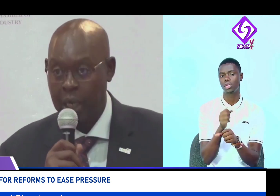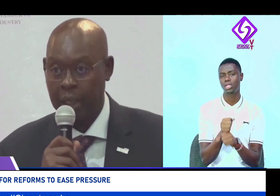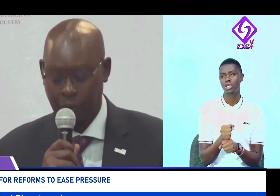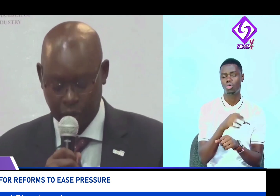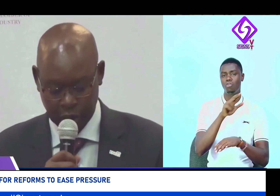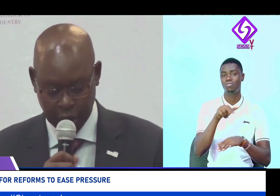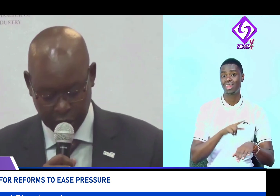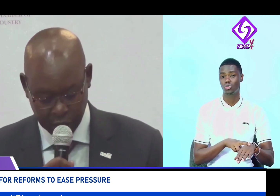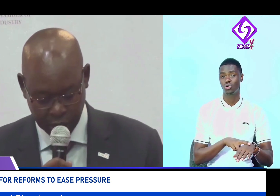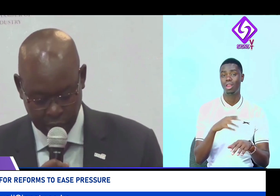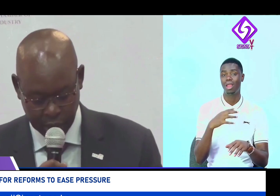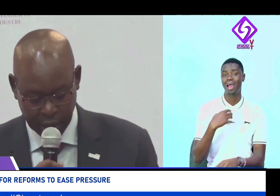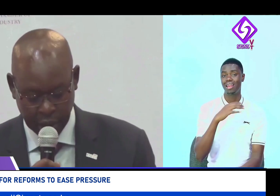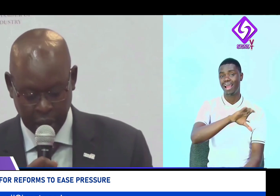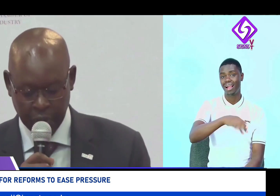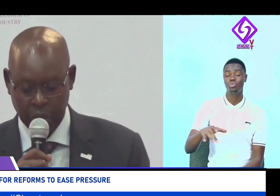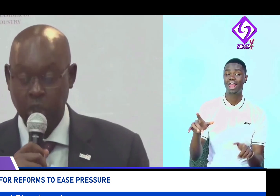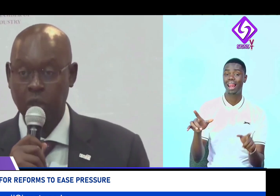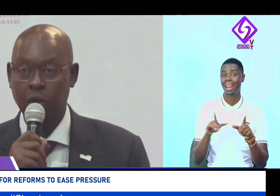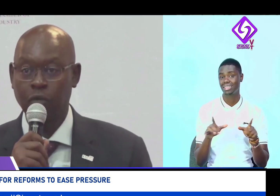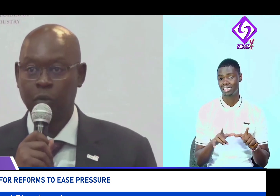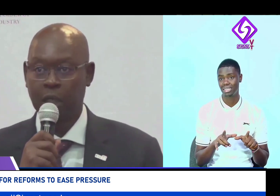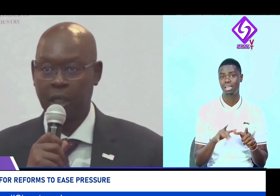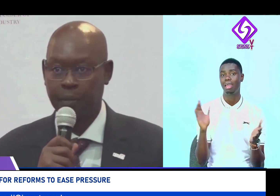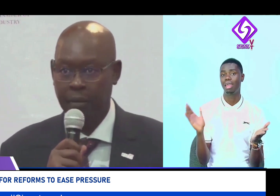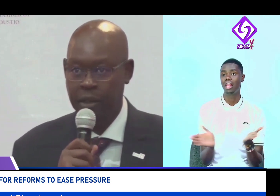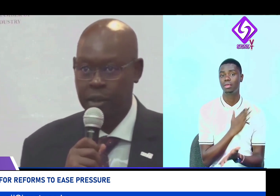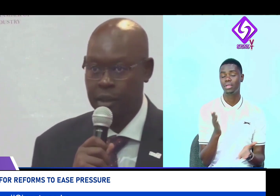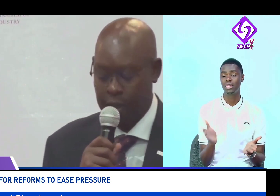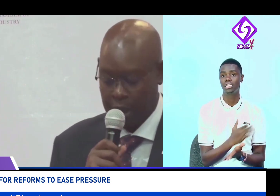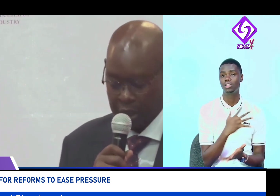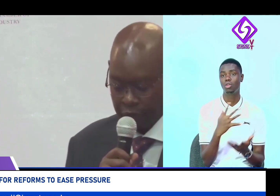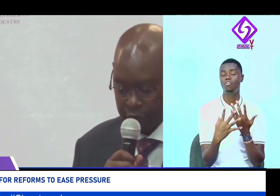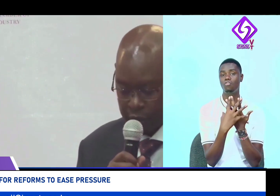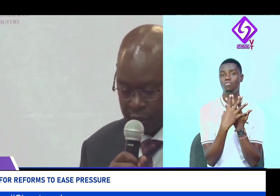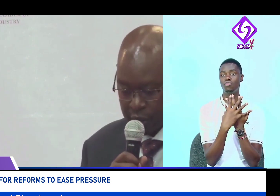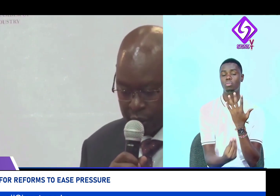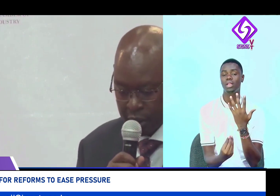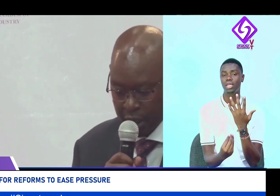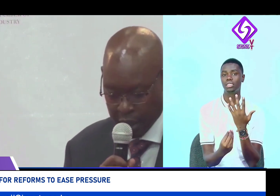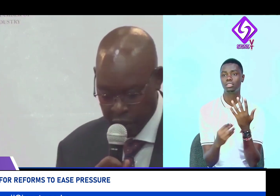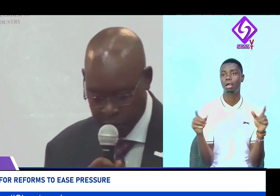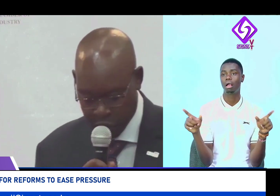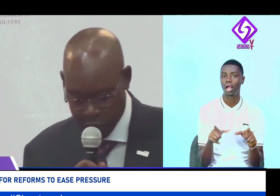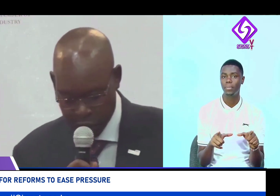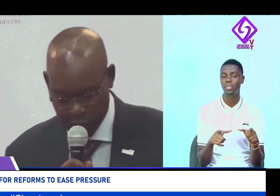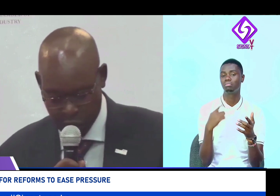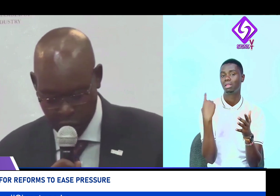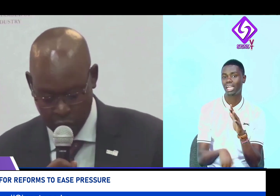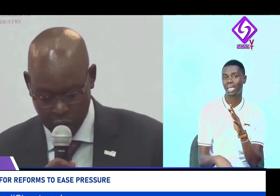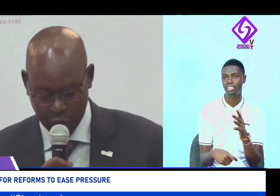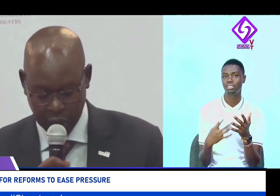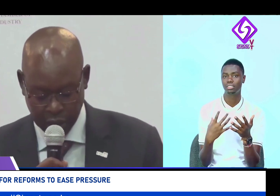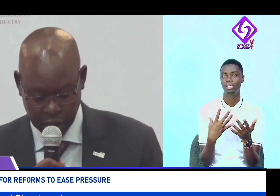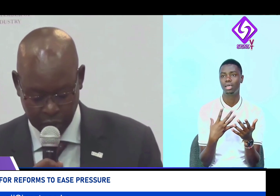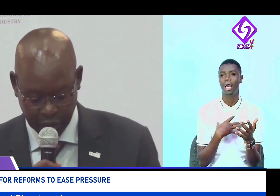and county licenses, elimination of duplicate permits, levies, and inspections, single-window licensing